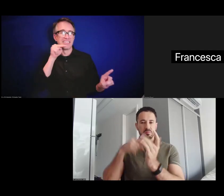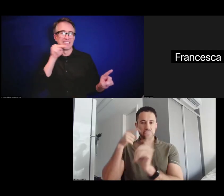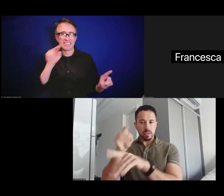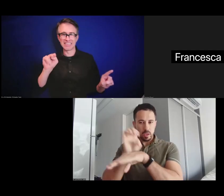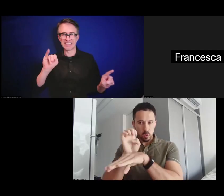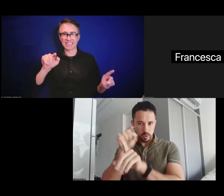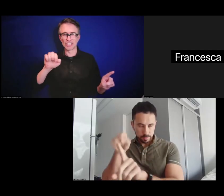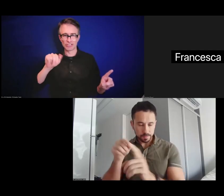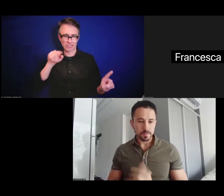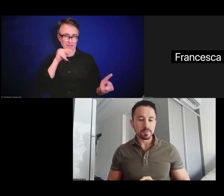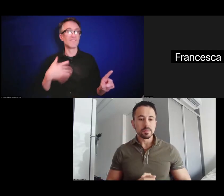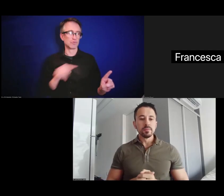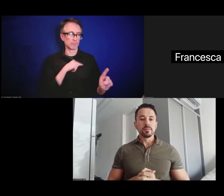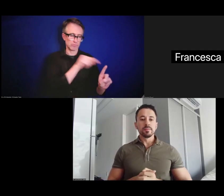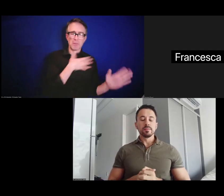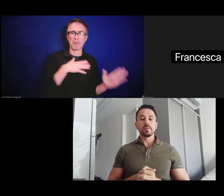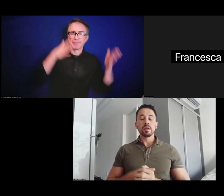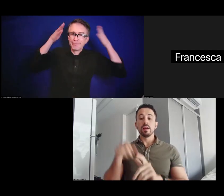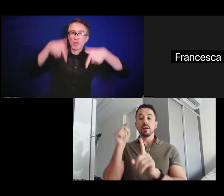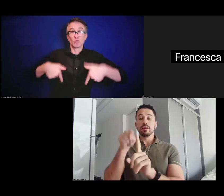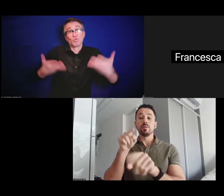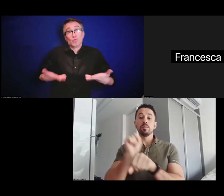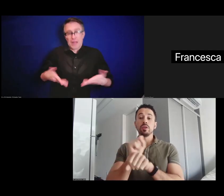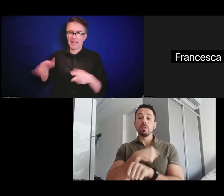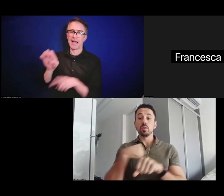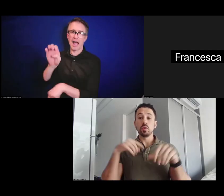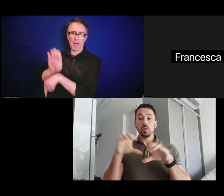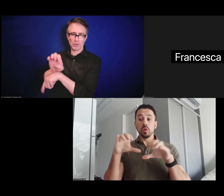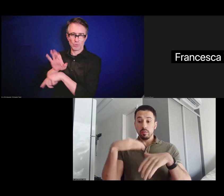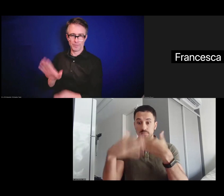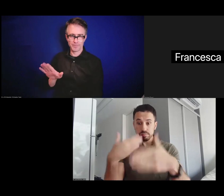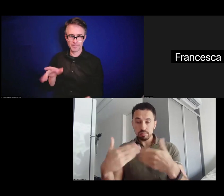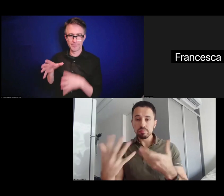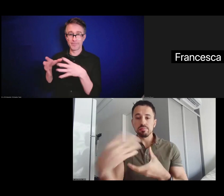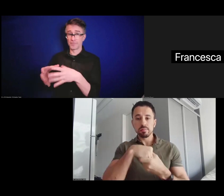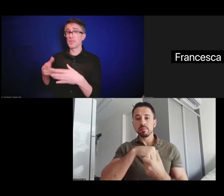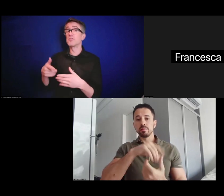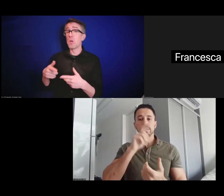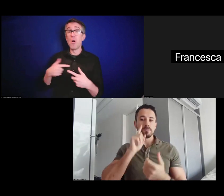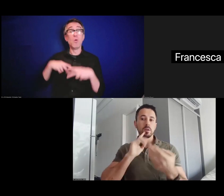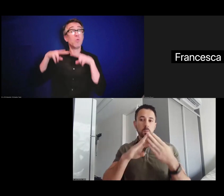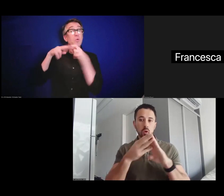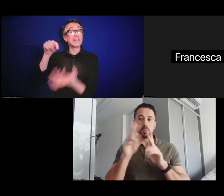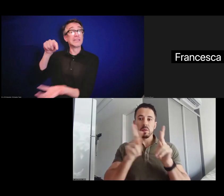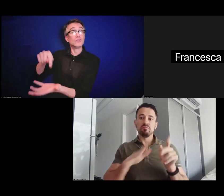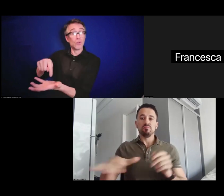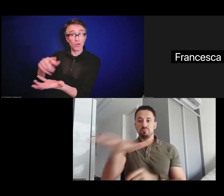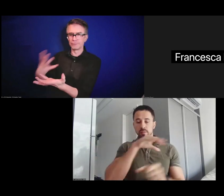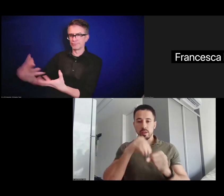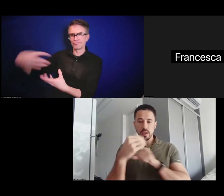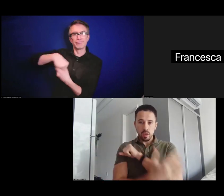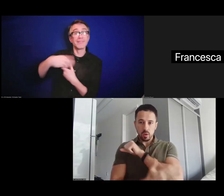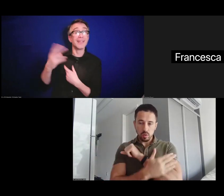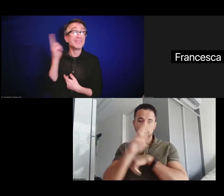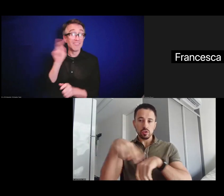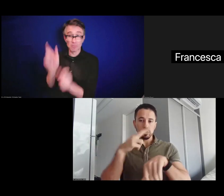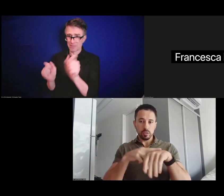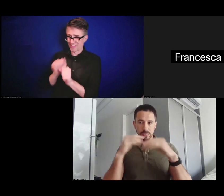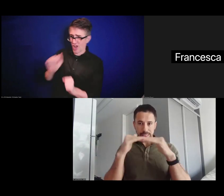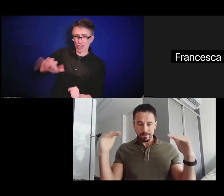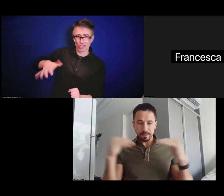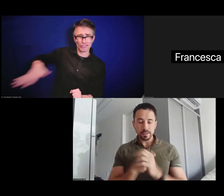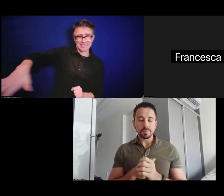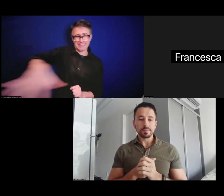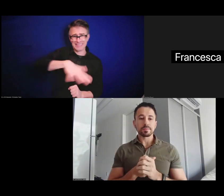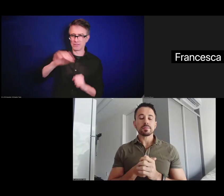did a deployment in Nigeria. So I'll talk specifically about our experiences in Ecuador for the sake of this webinar, though. So we included deaf